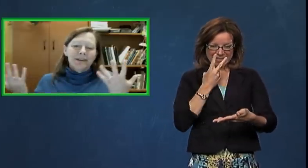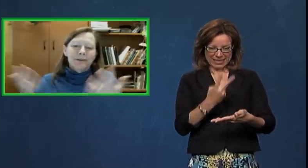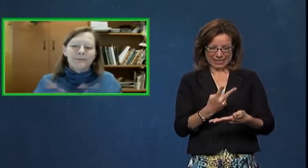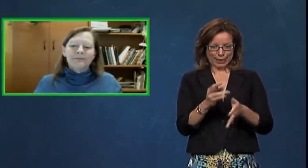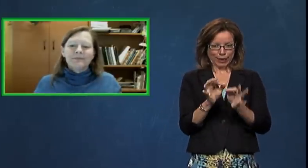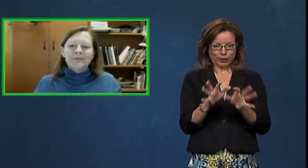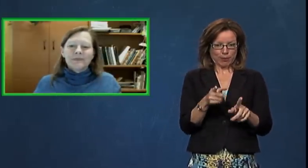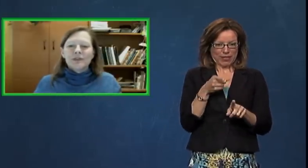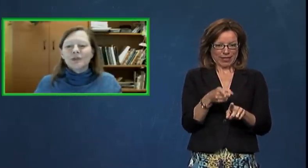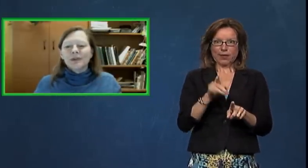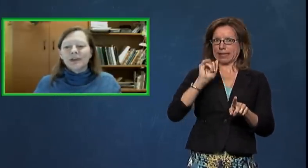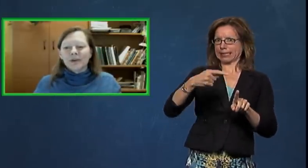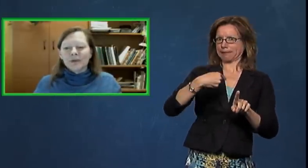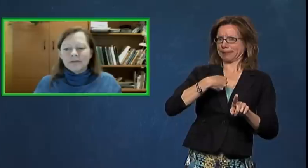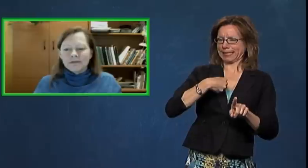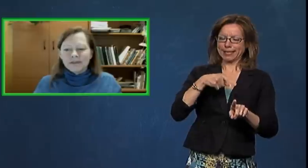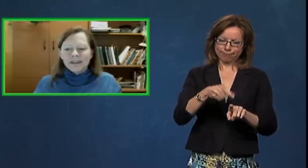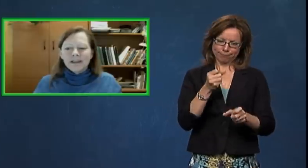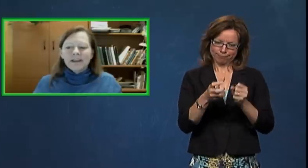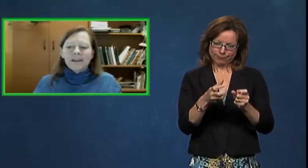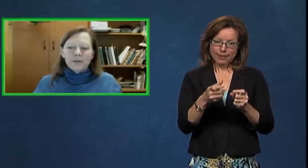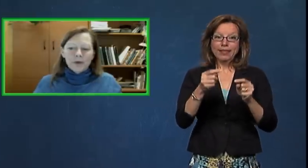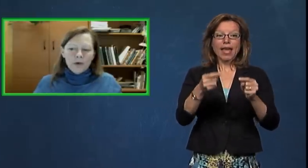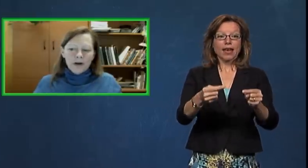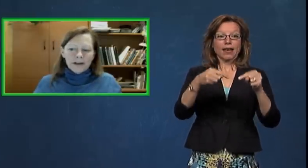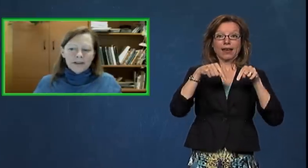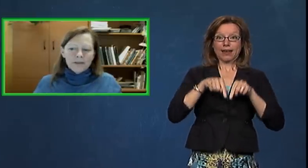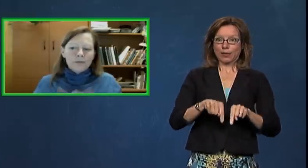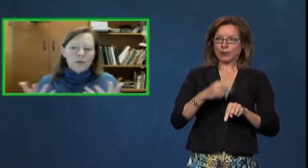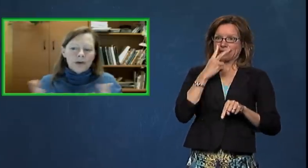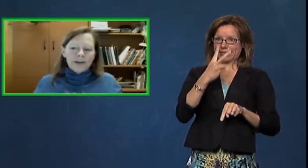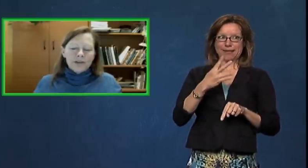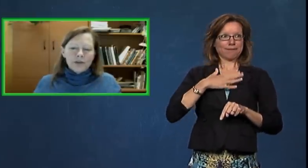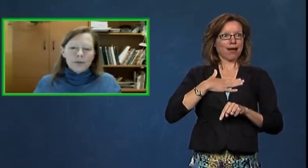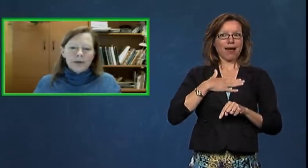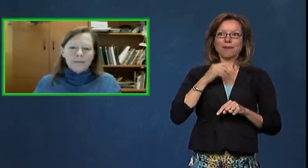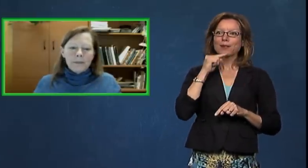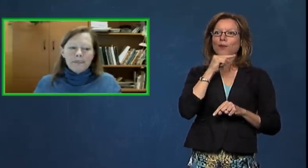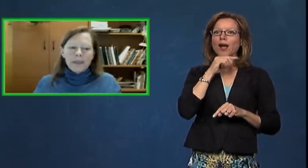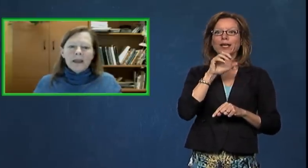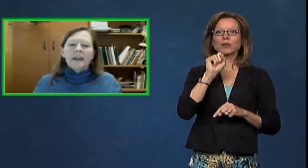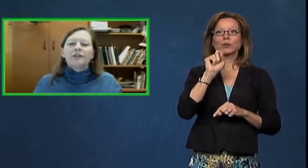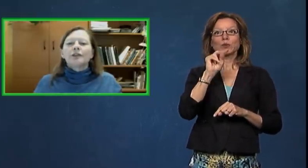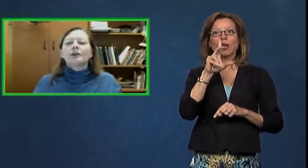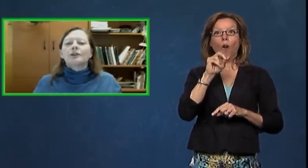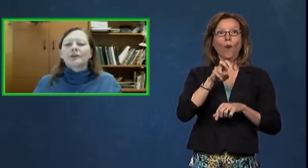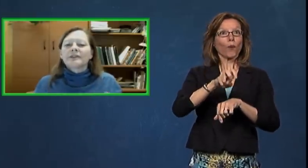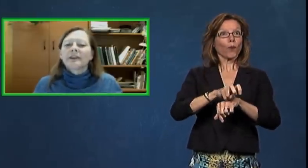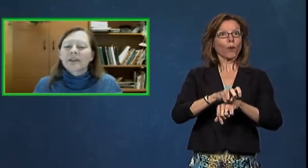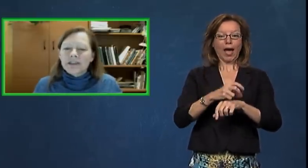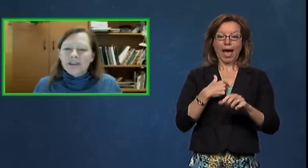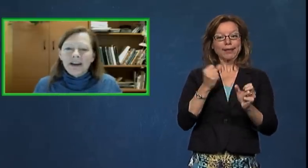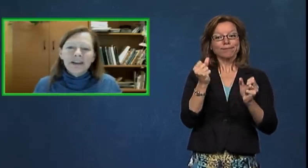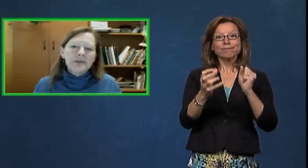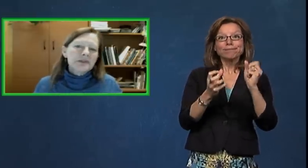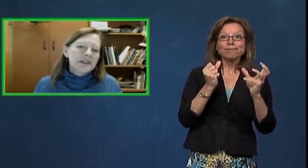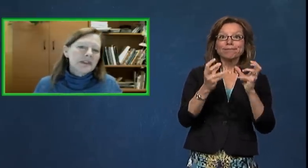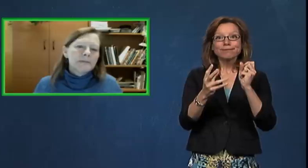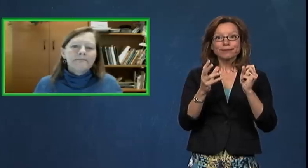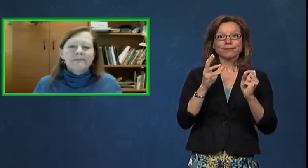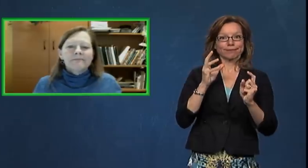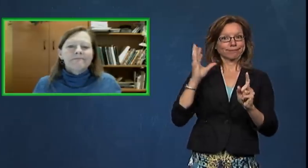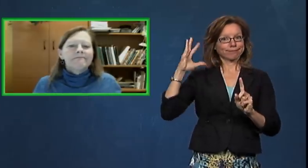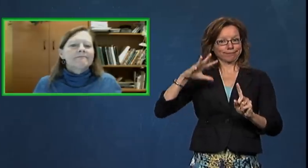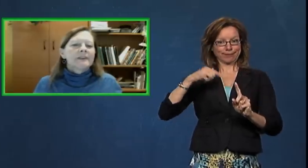our little studio in Milwaukee where I interpreted. If you look closely at the slide, you